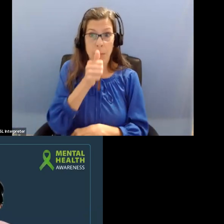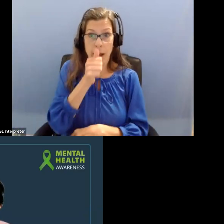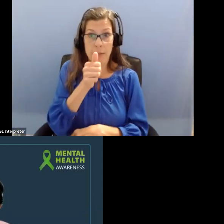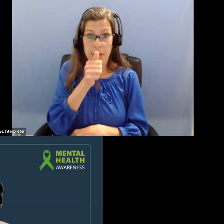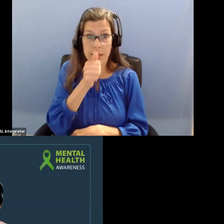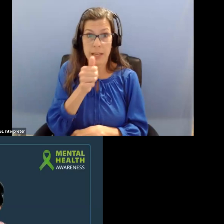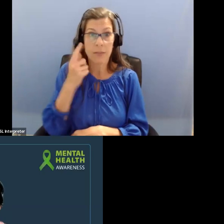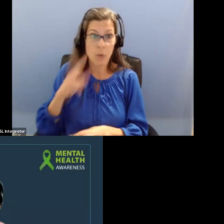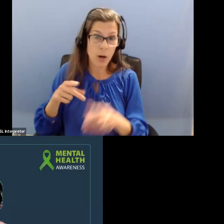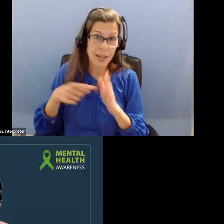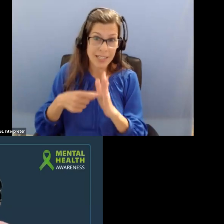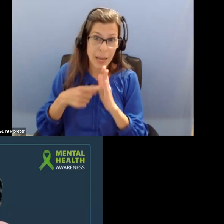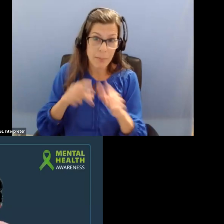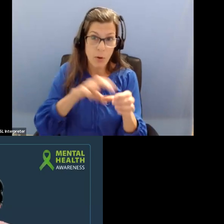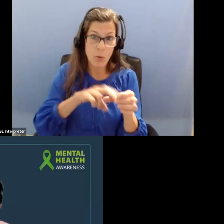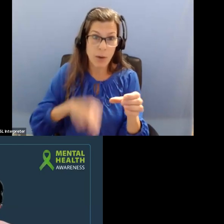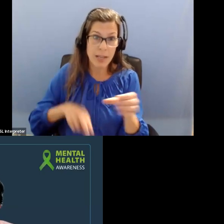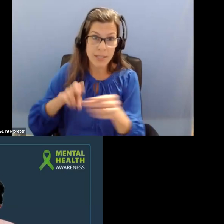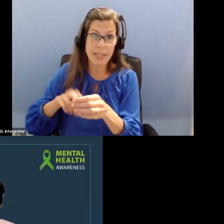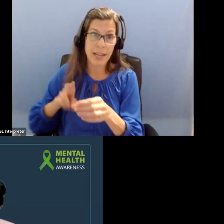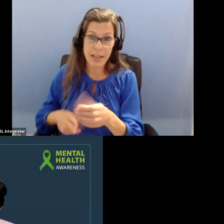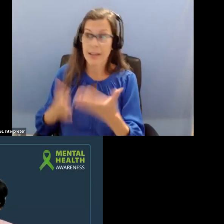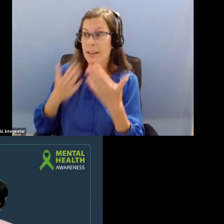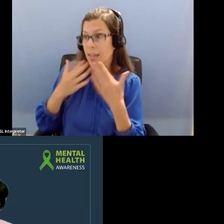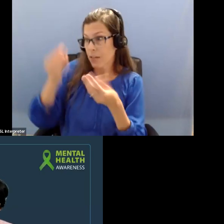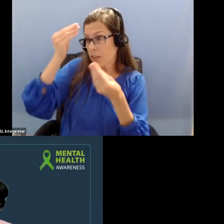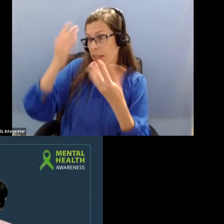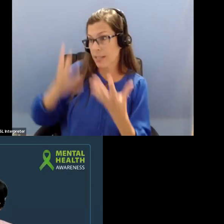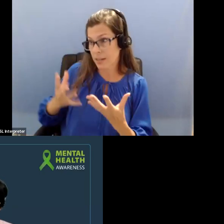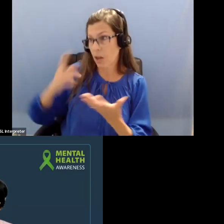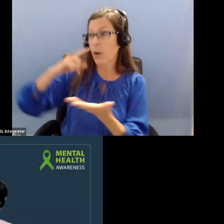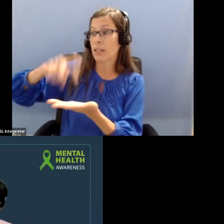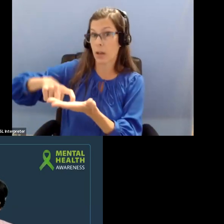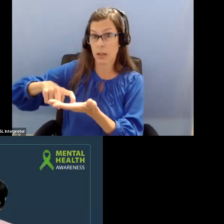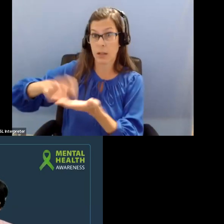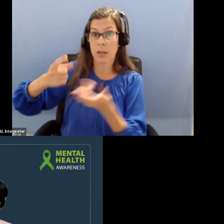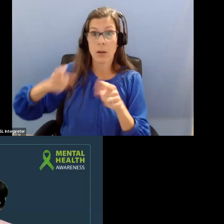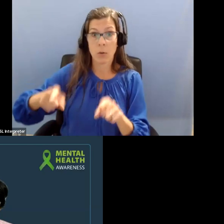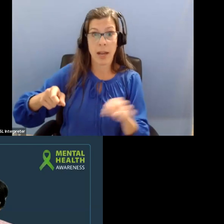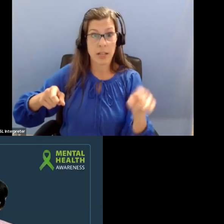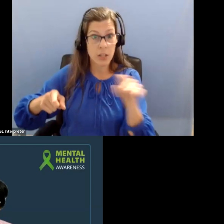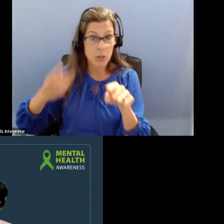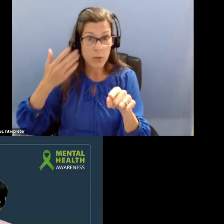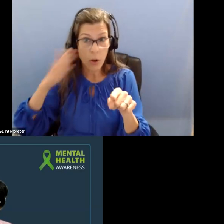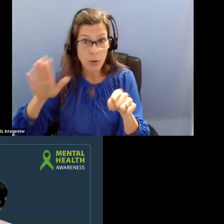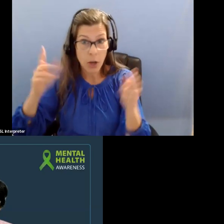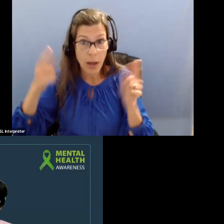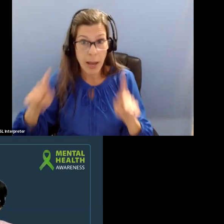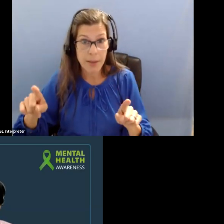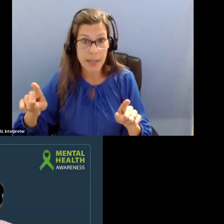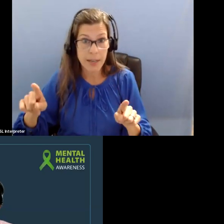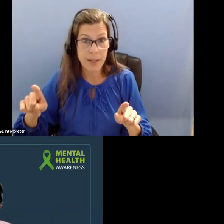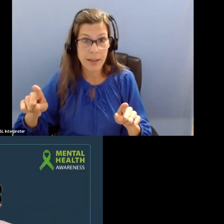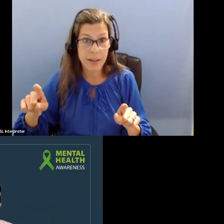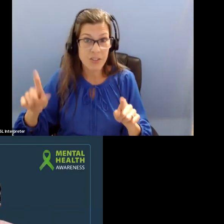for example, these resignation emails saying, thank you for letting us know and acknowledging it, when you don't know that that's happened, you have no idea, you